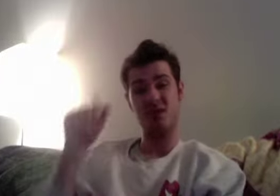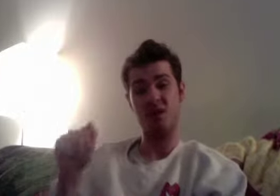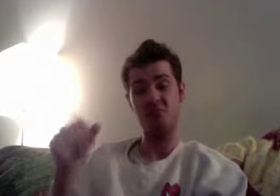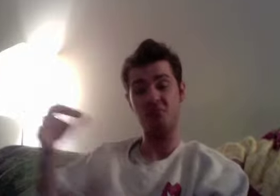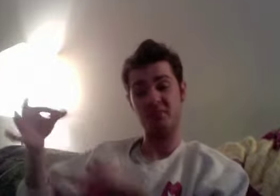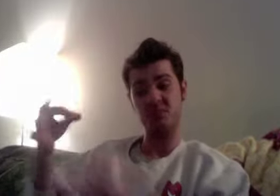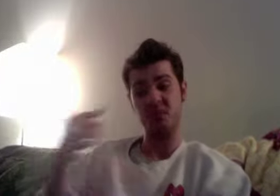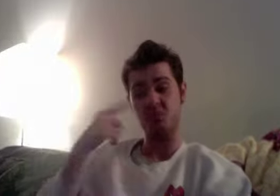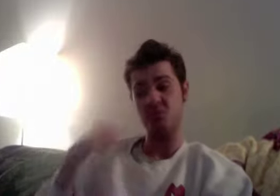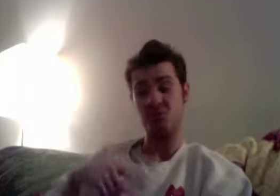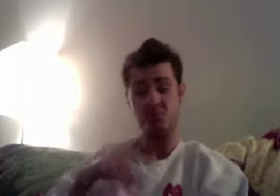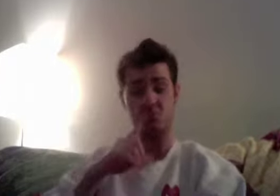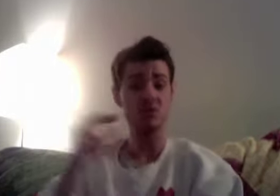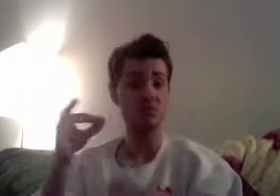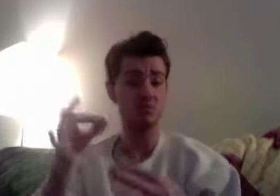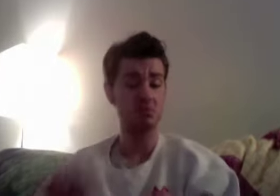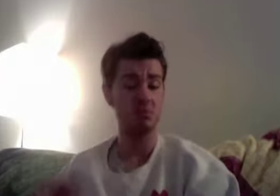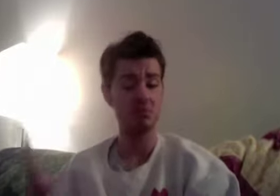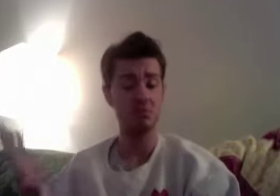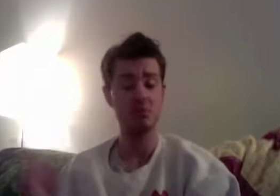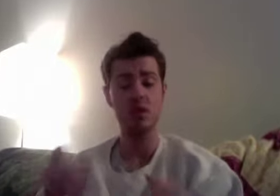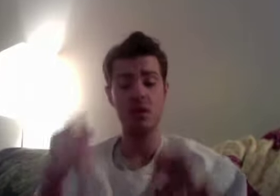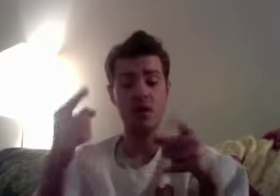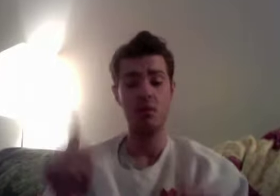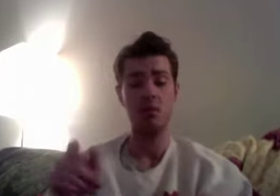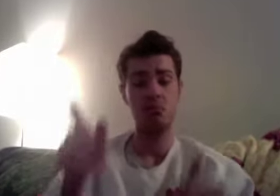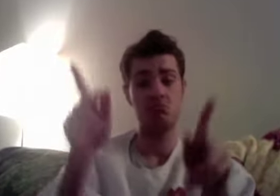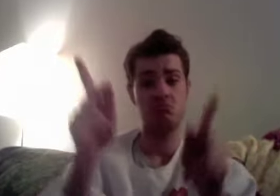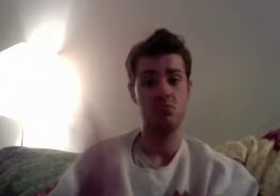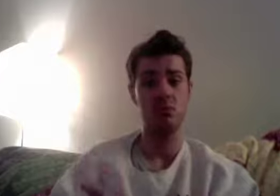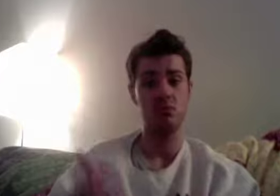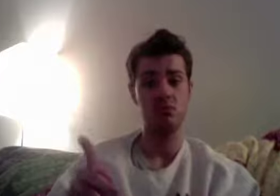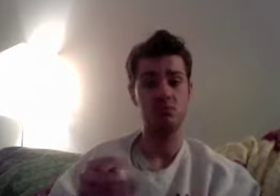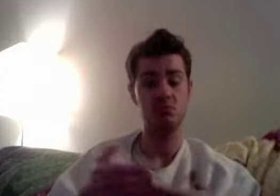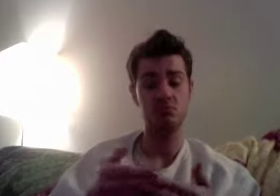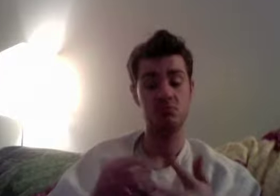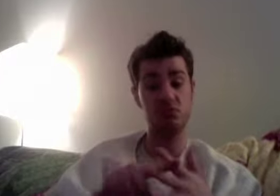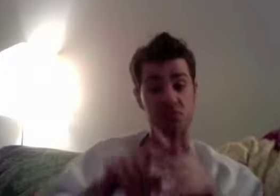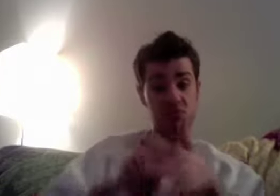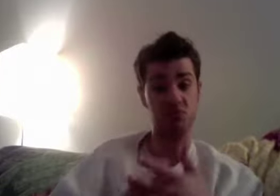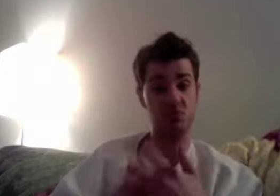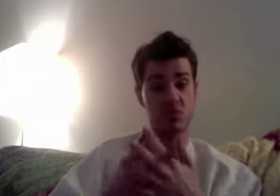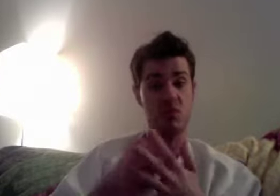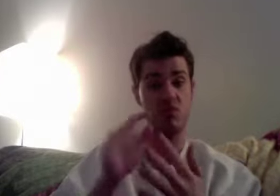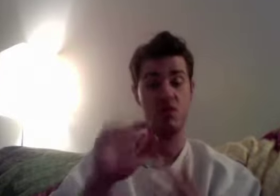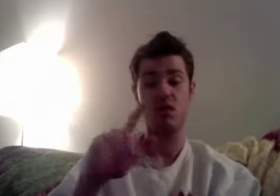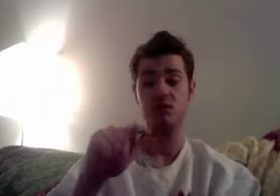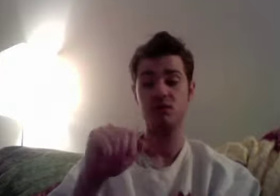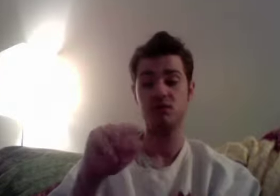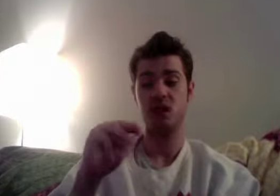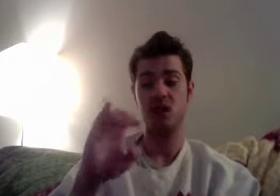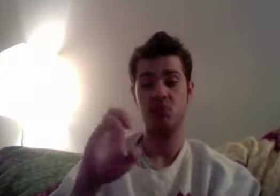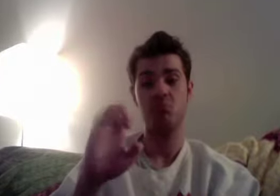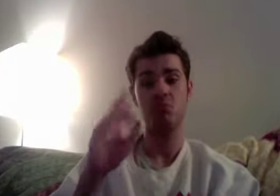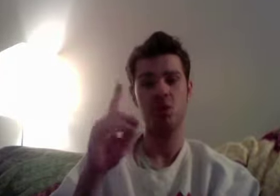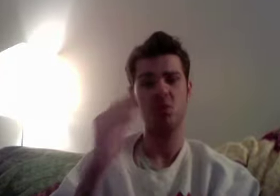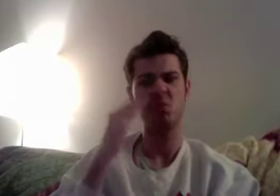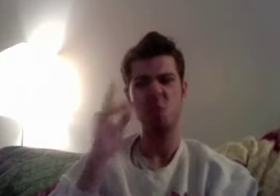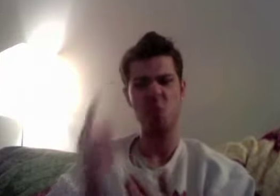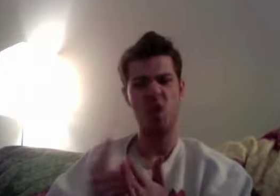the beginning is that you have an individual who will fill out a time card, and then that time card has to be taken to be approved by somebody who has the